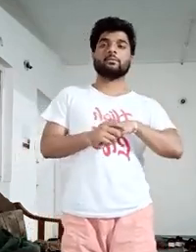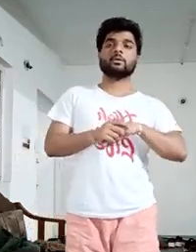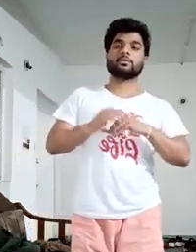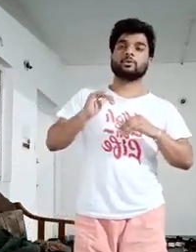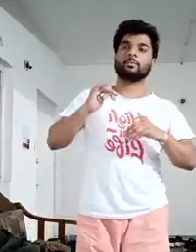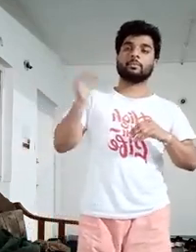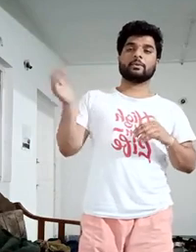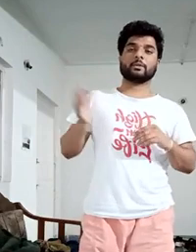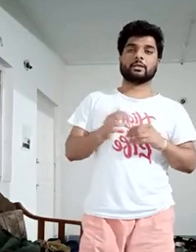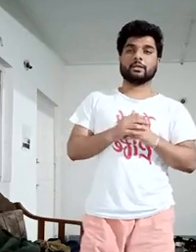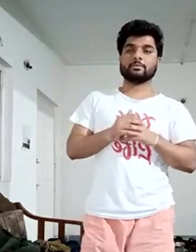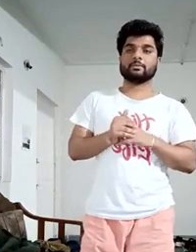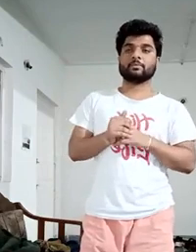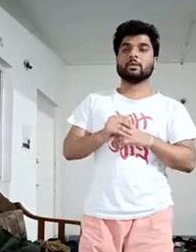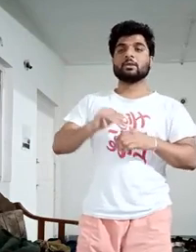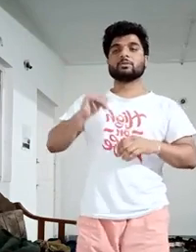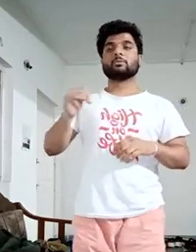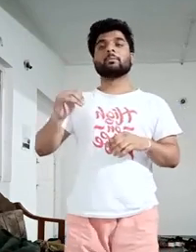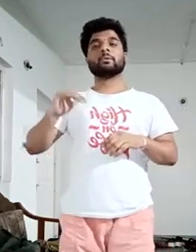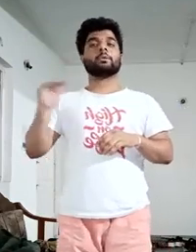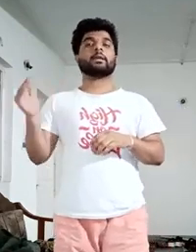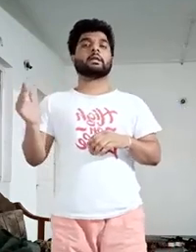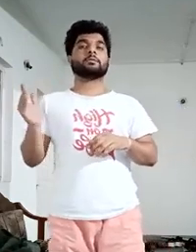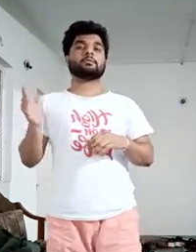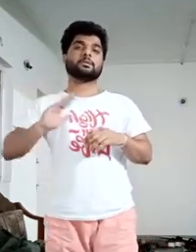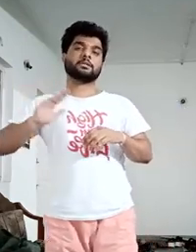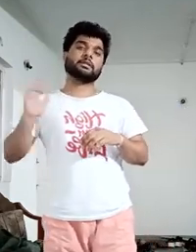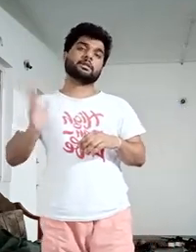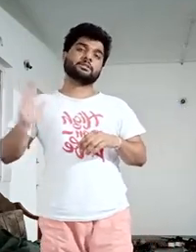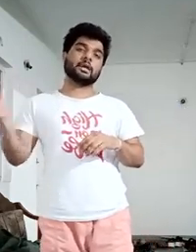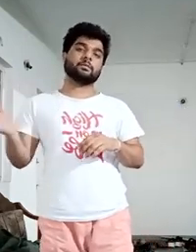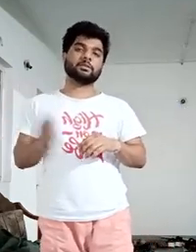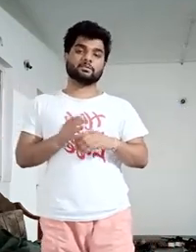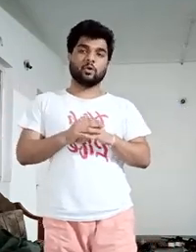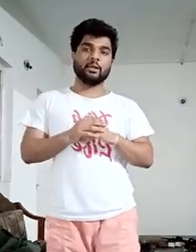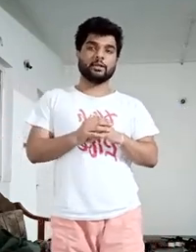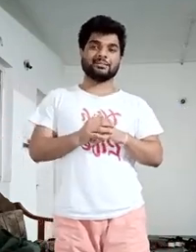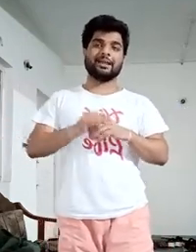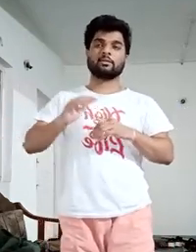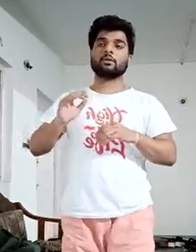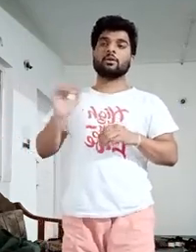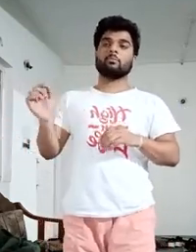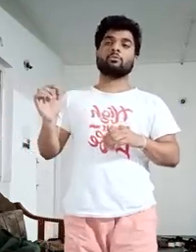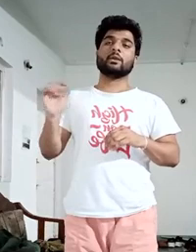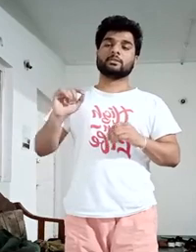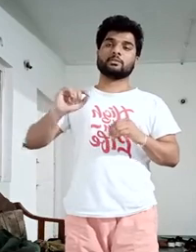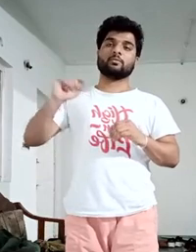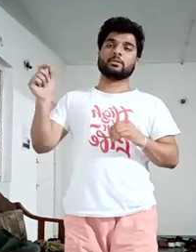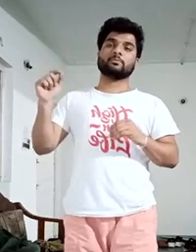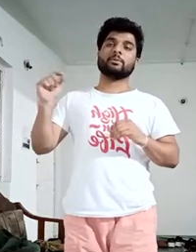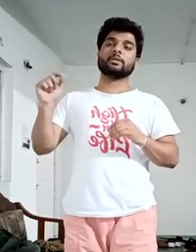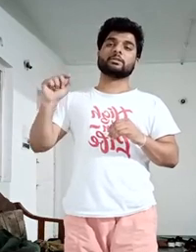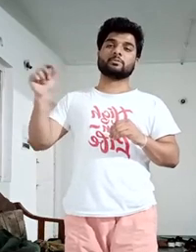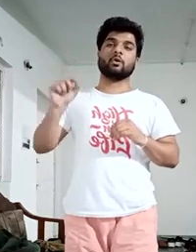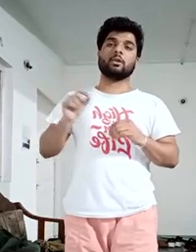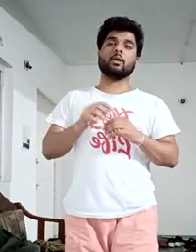linked. So primitive data types. So primitive data types first letter start with the small letters like Boolean. So first B is a small,